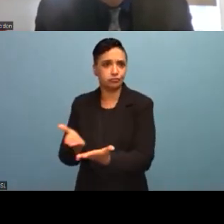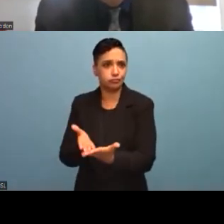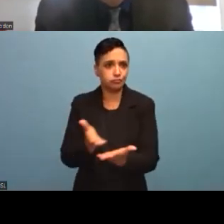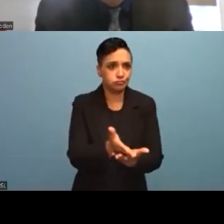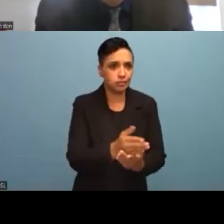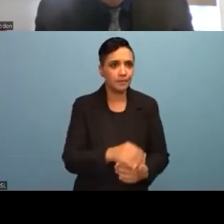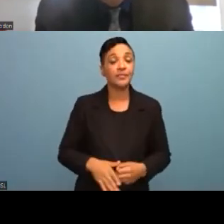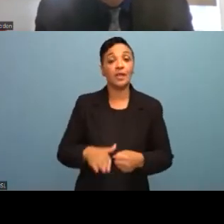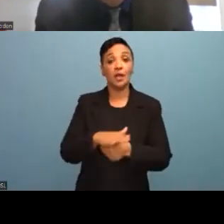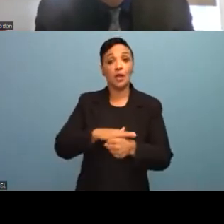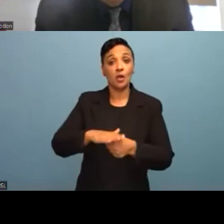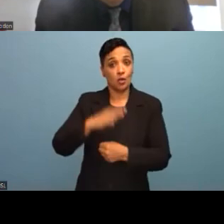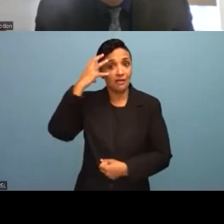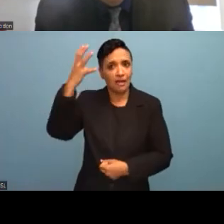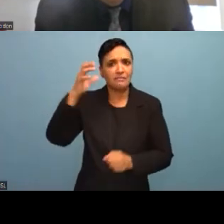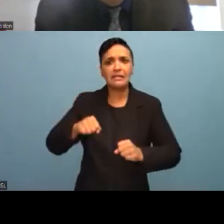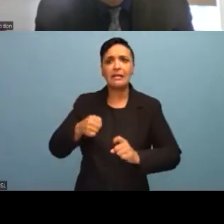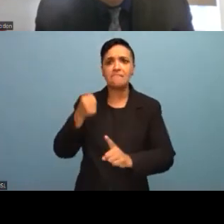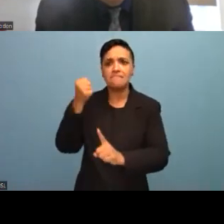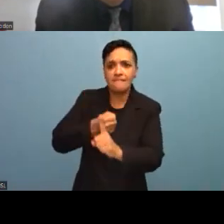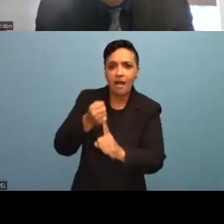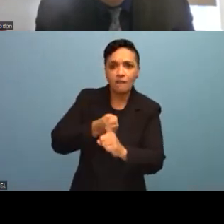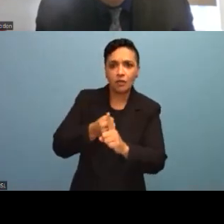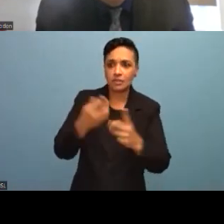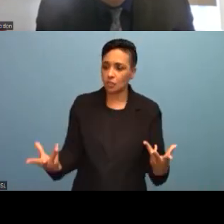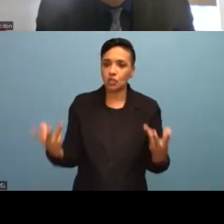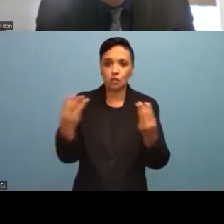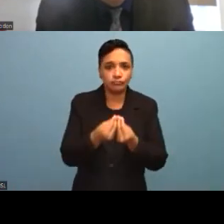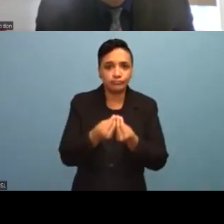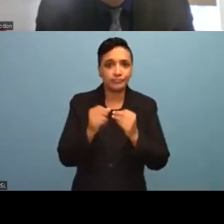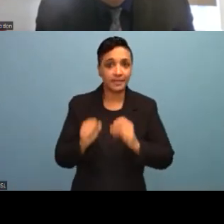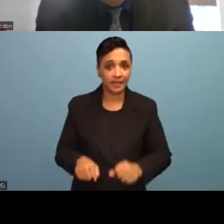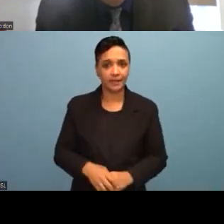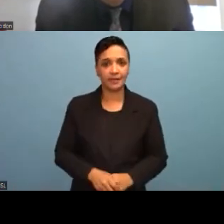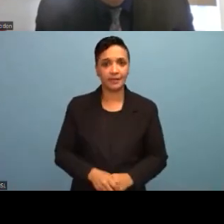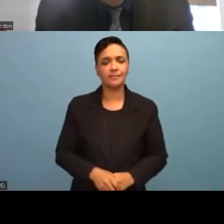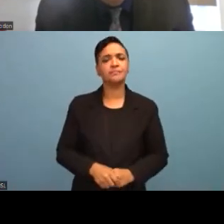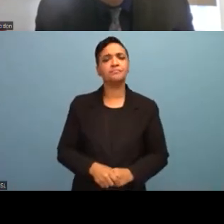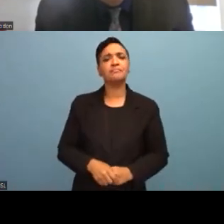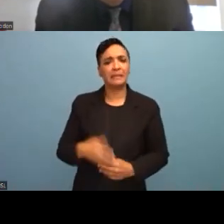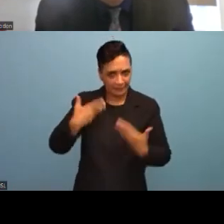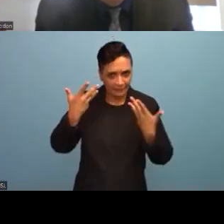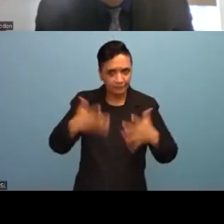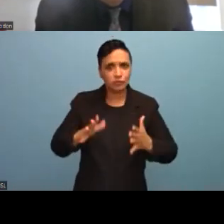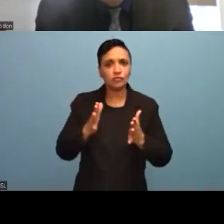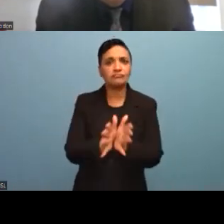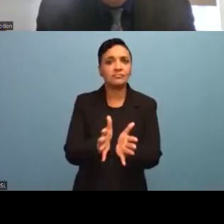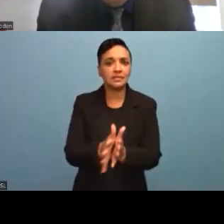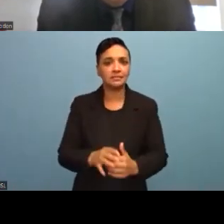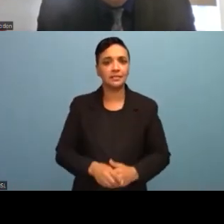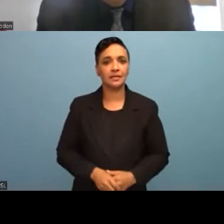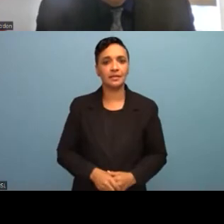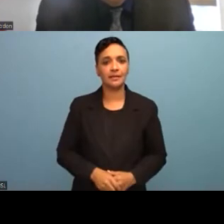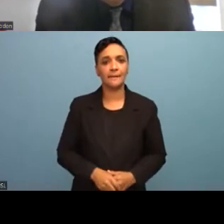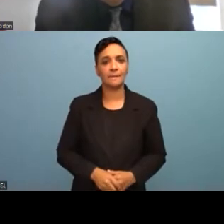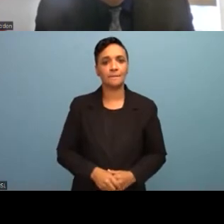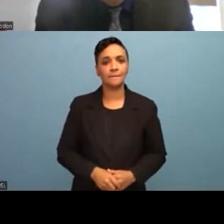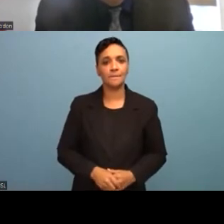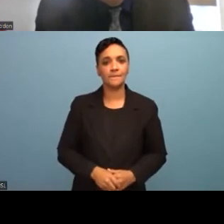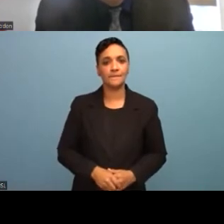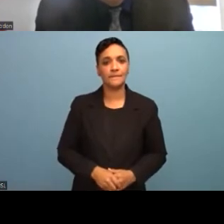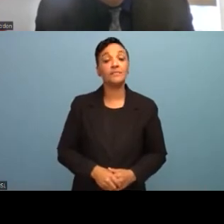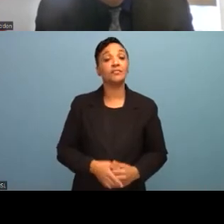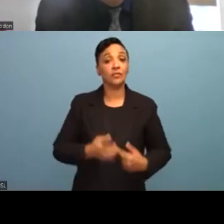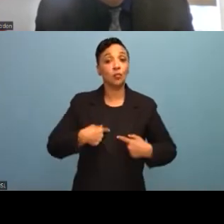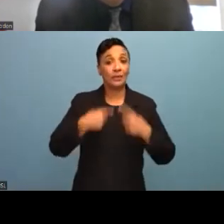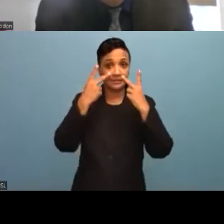important advocacy point that they can join in. As I mentioned earlier, oftentimes when we get down to bottlenecks within programs, it